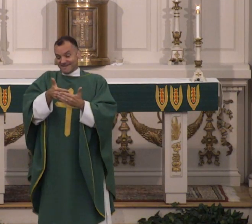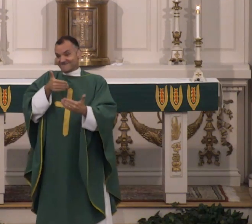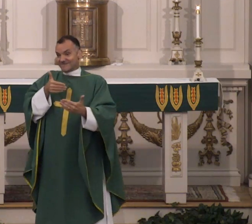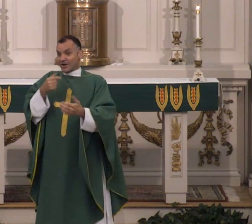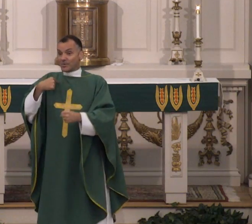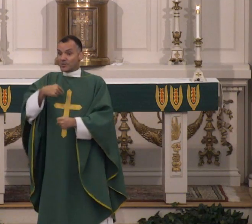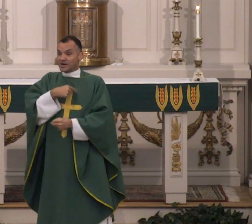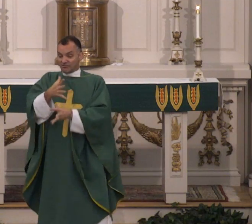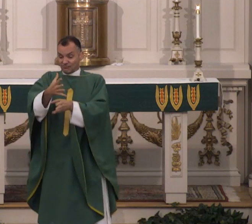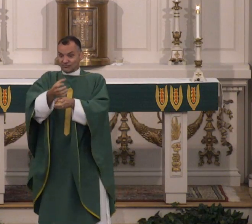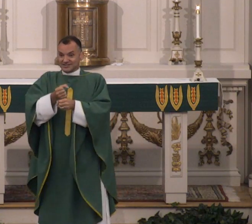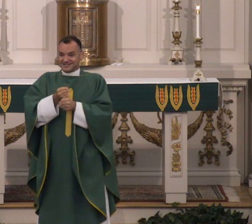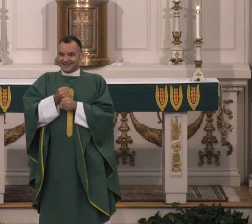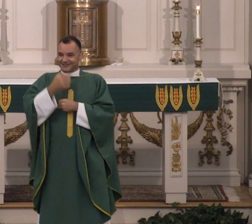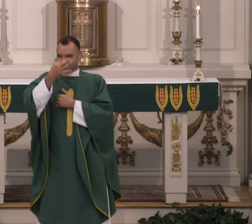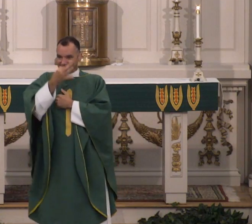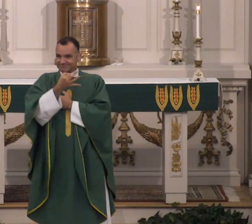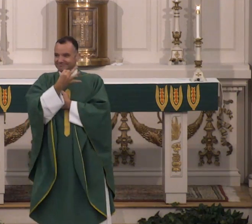will help us.